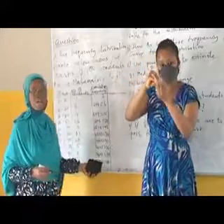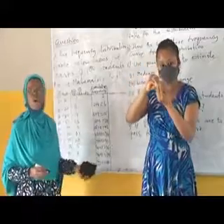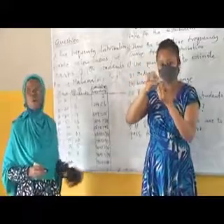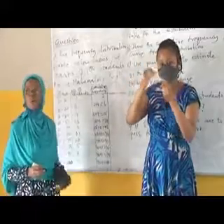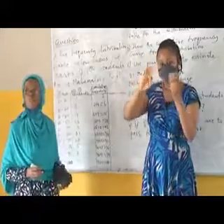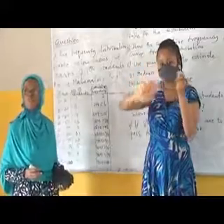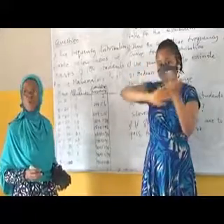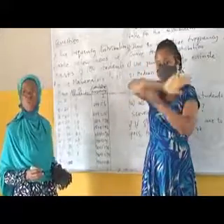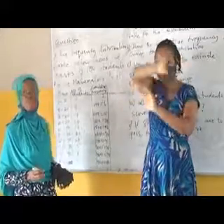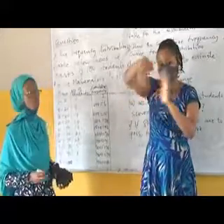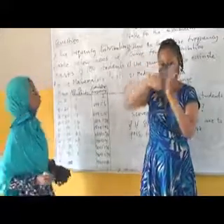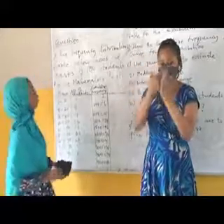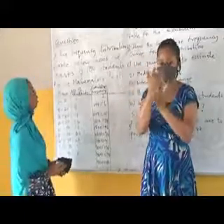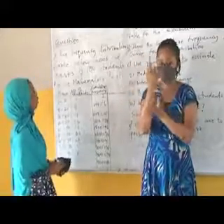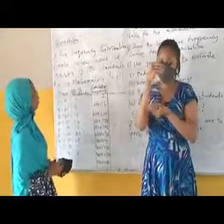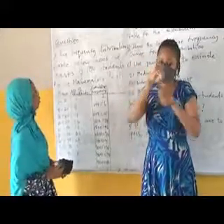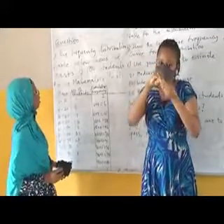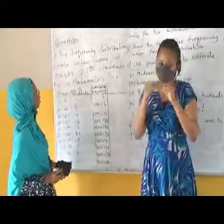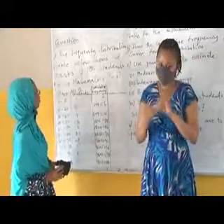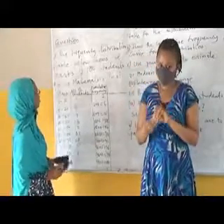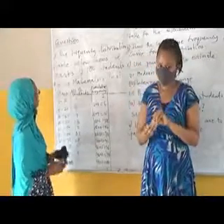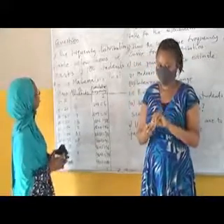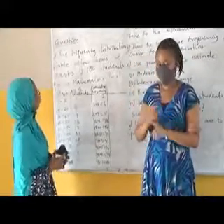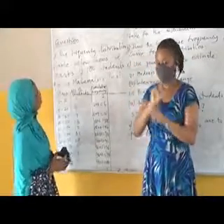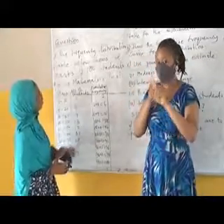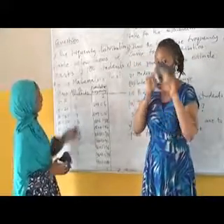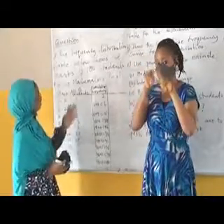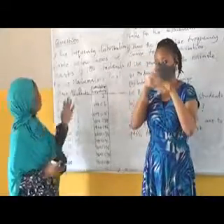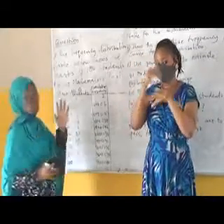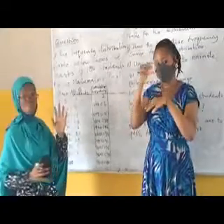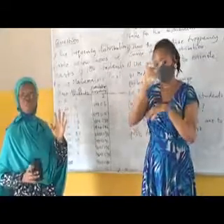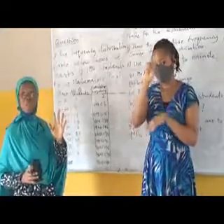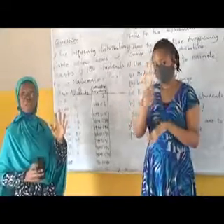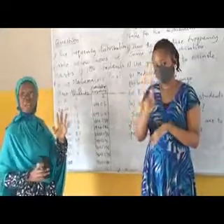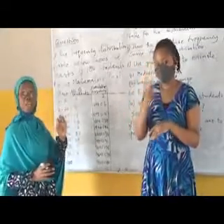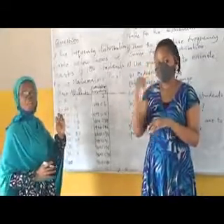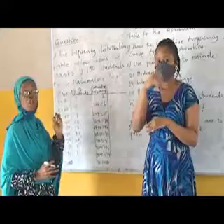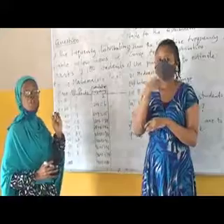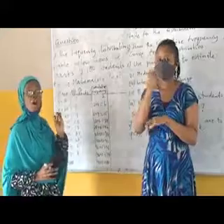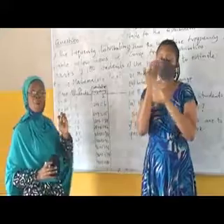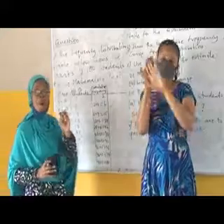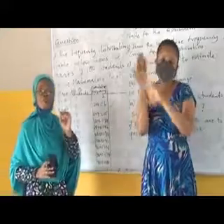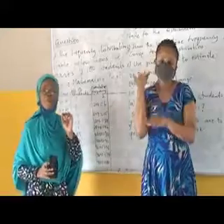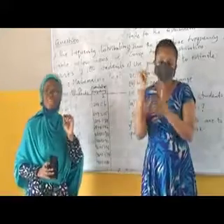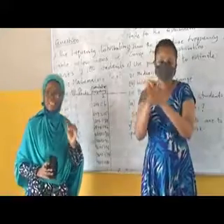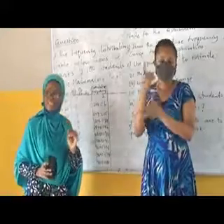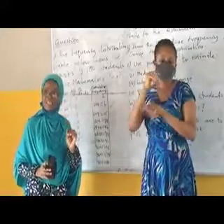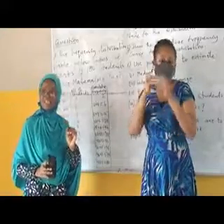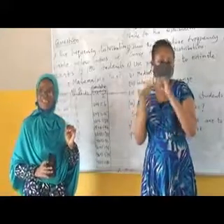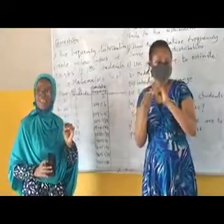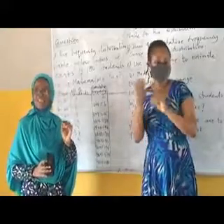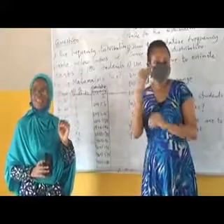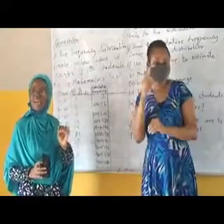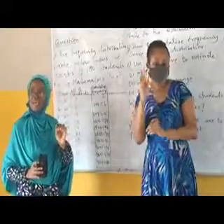total of the frequency. When you look at the question has earlier told you that the number of